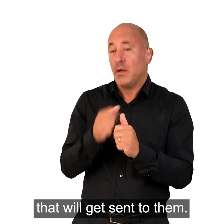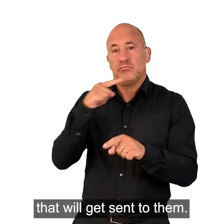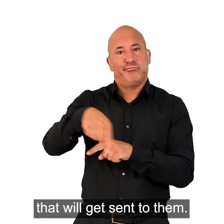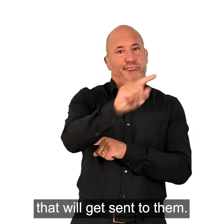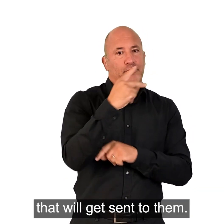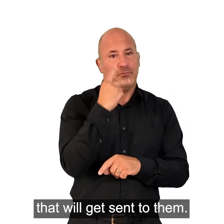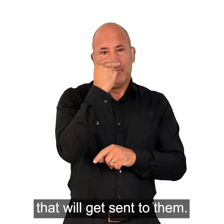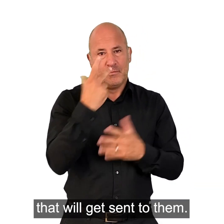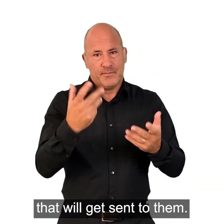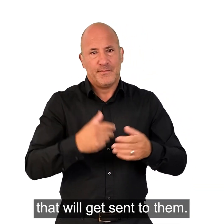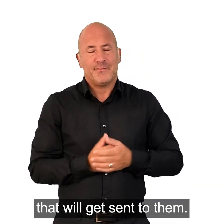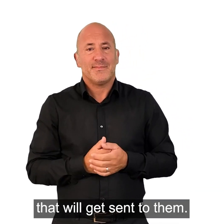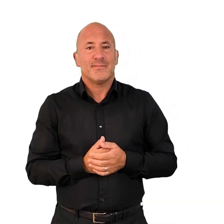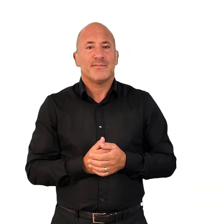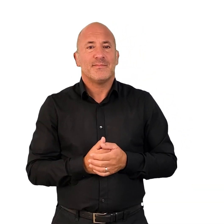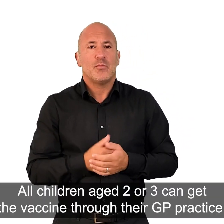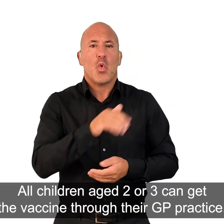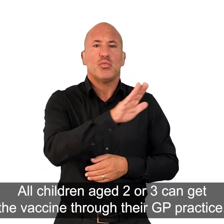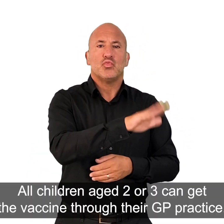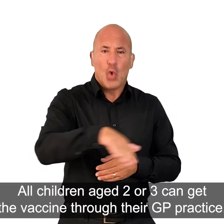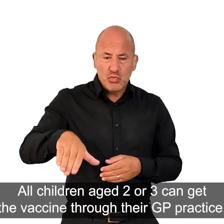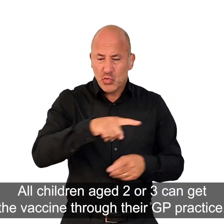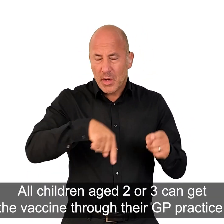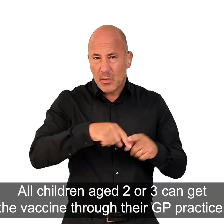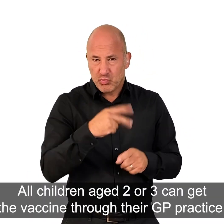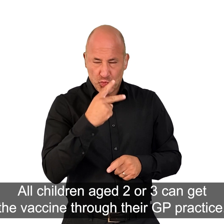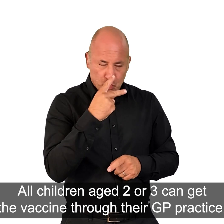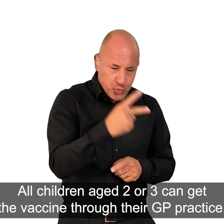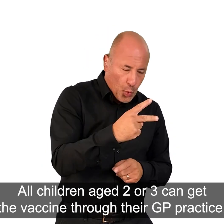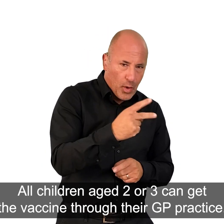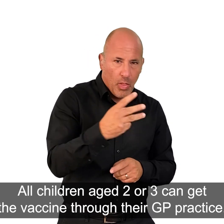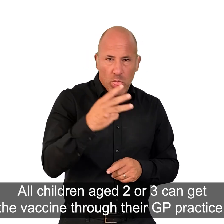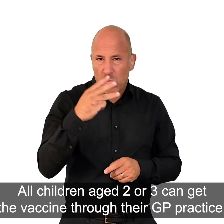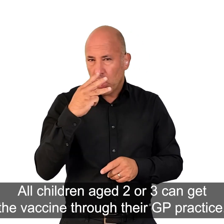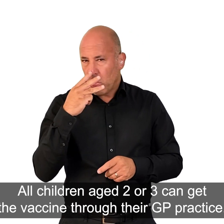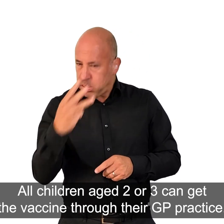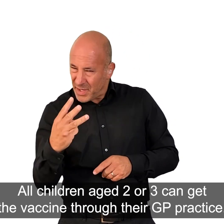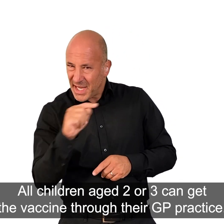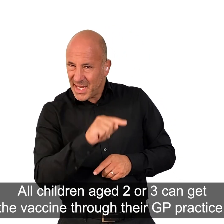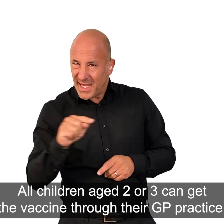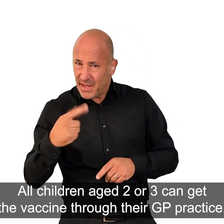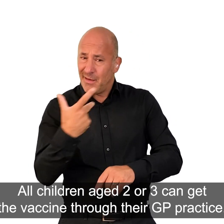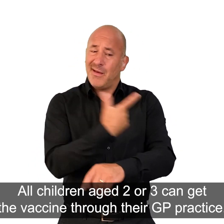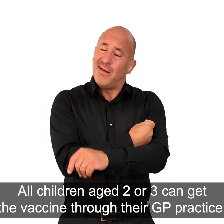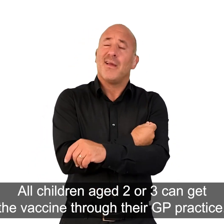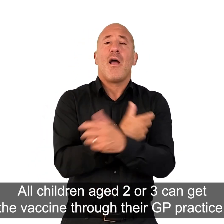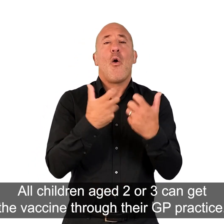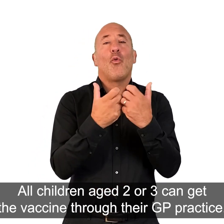that will get sent to them. All children aged 2 or 3 can get the vaccine through their GP